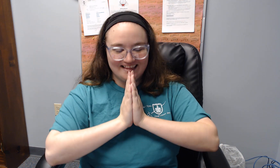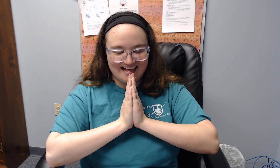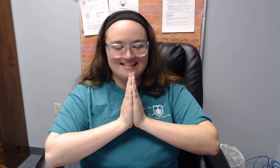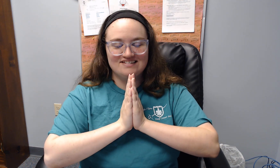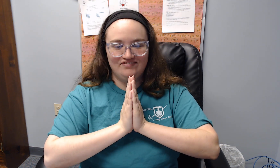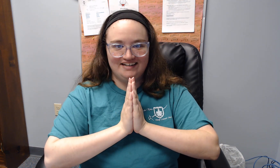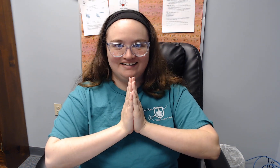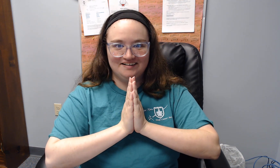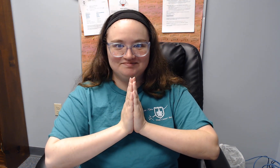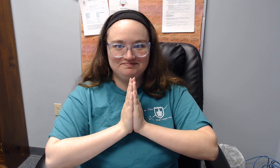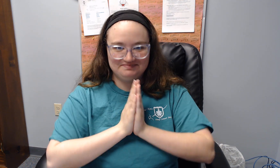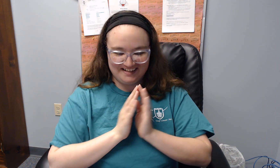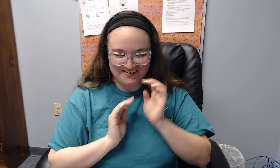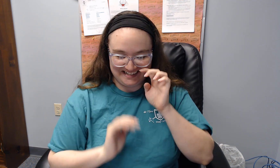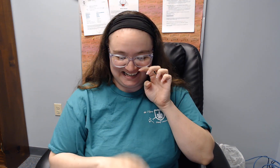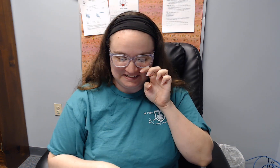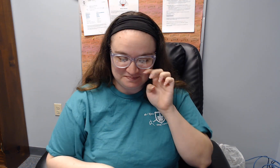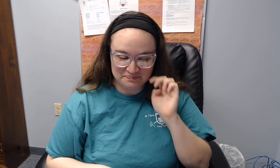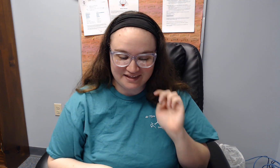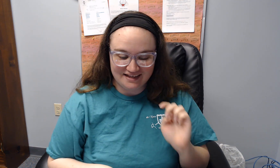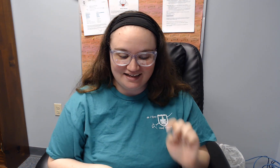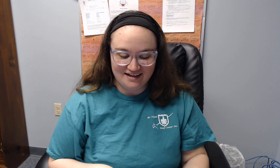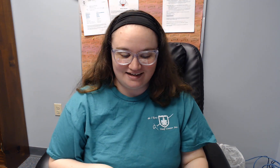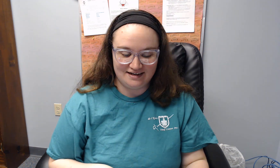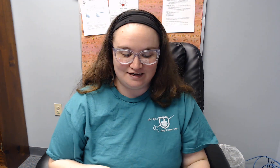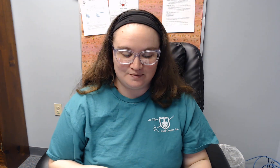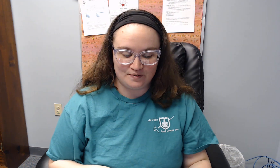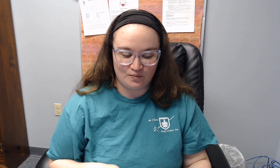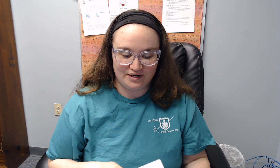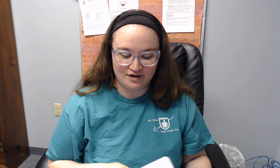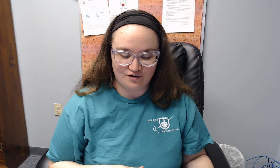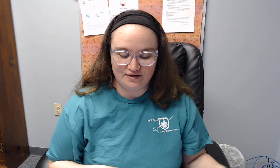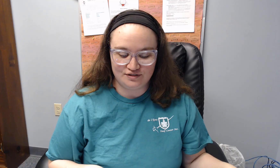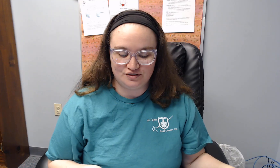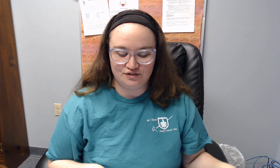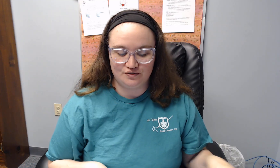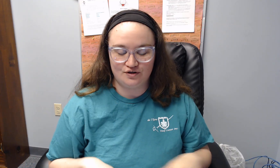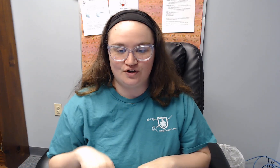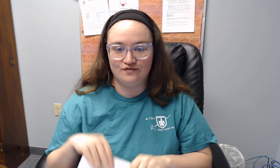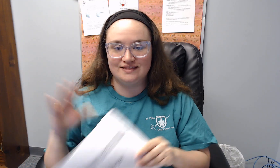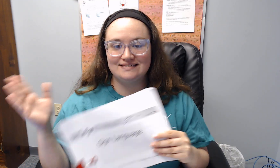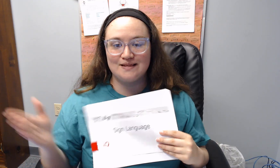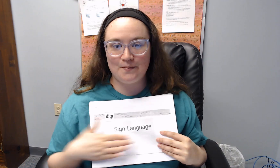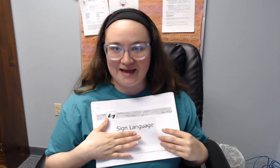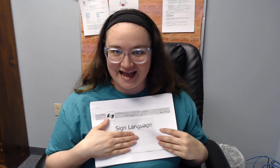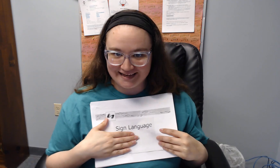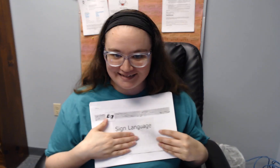last video. Okay. We are going to go over this little packet